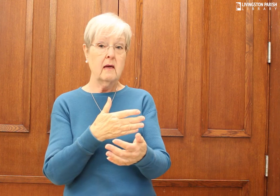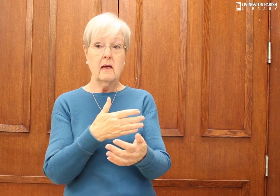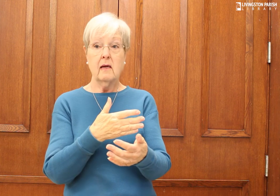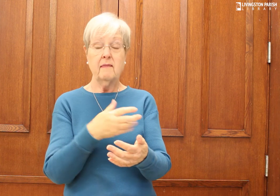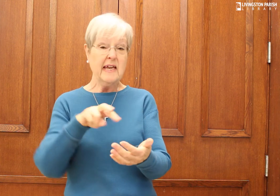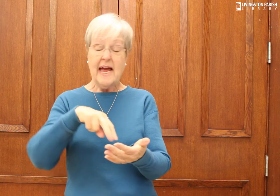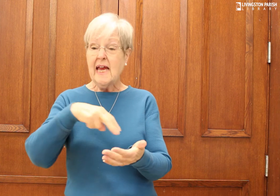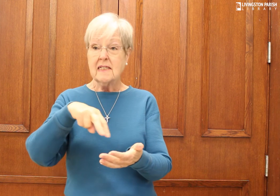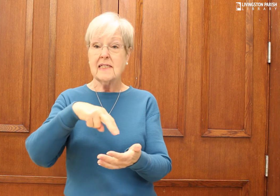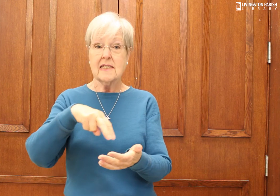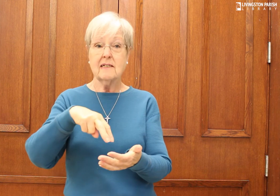They dance.